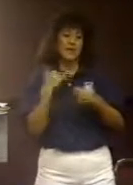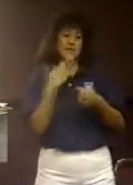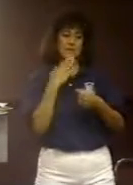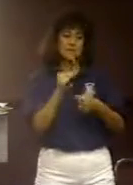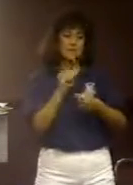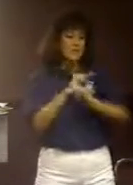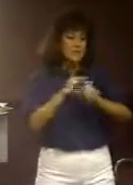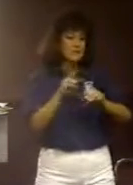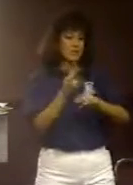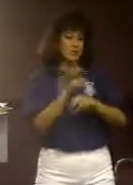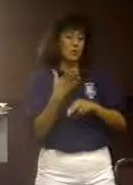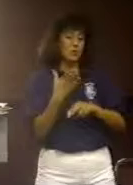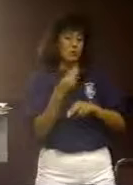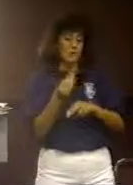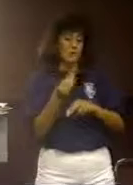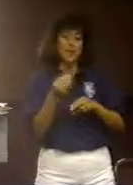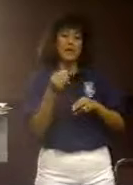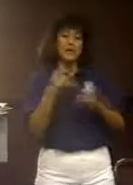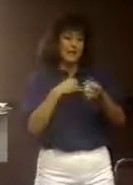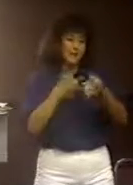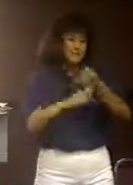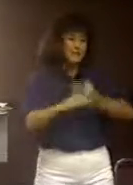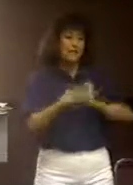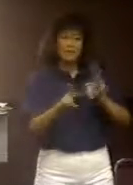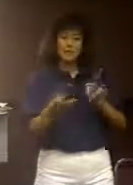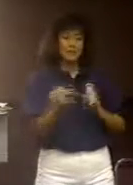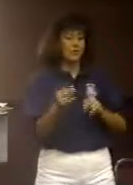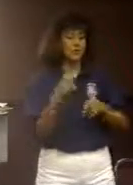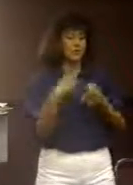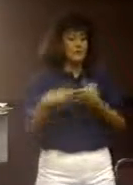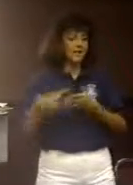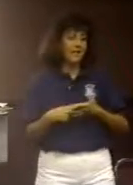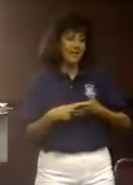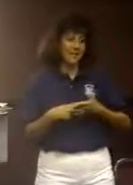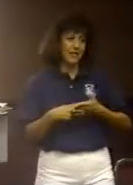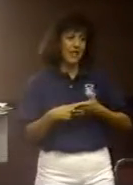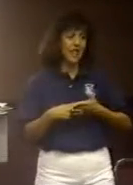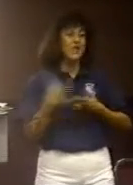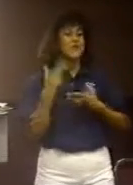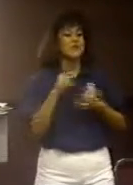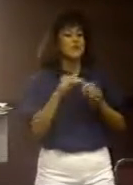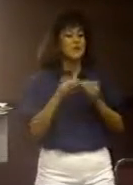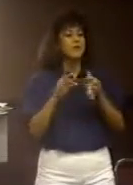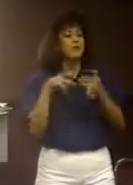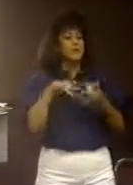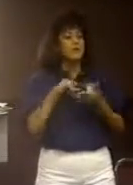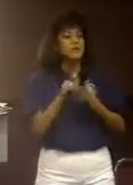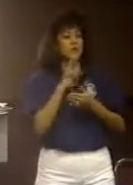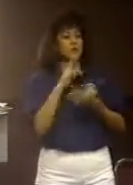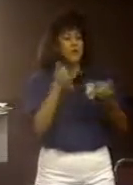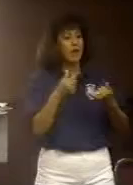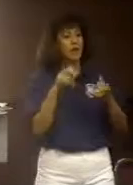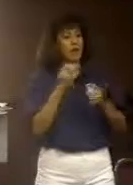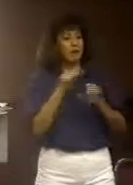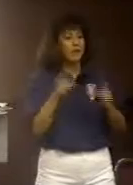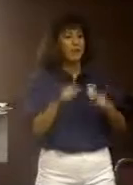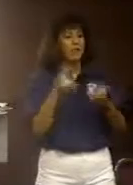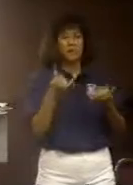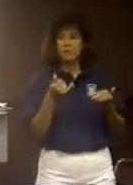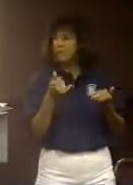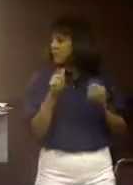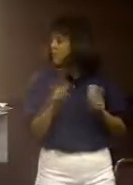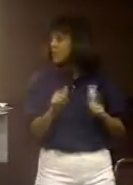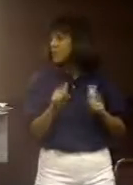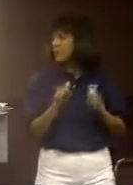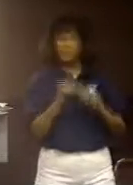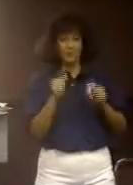misused, and instead people don't discuss the number of studies that are now available to show that you can sign. And in fact,